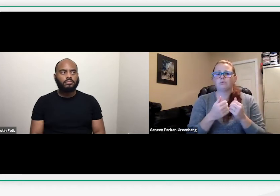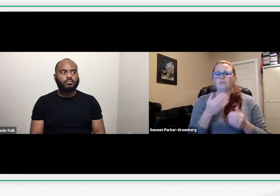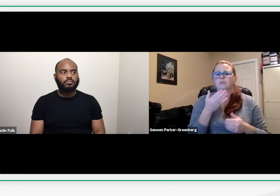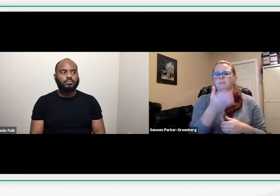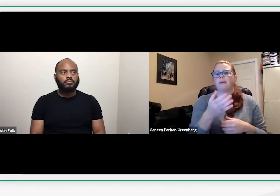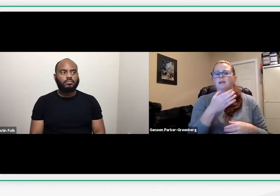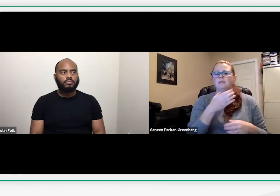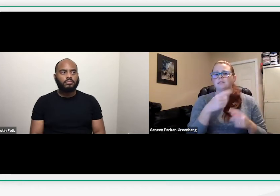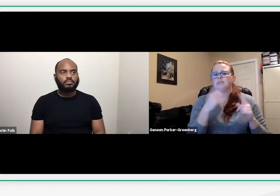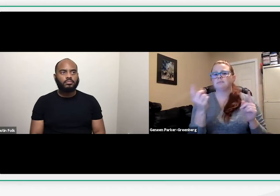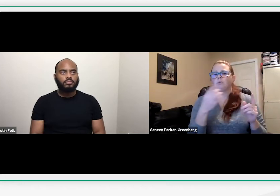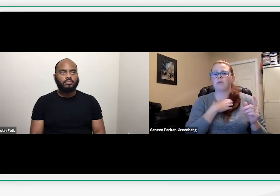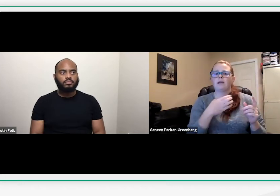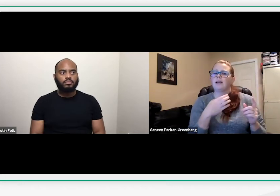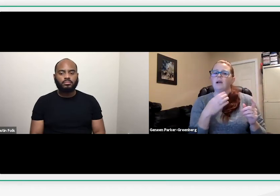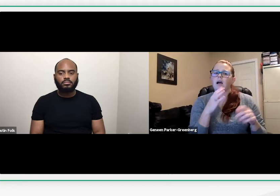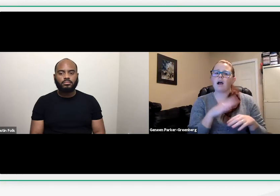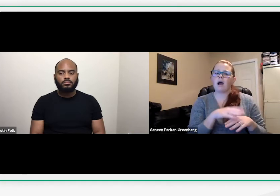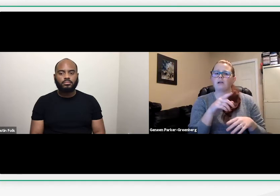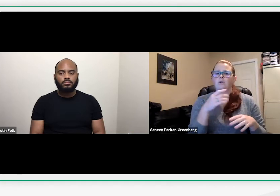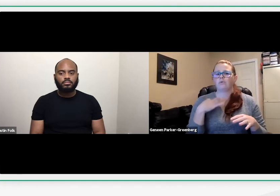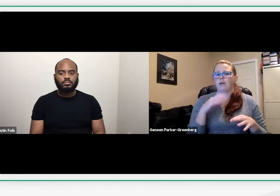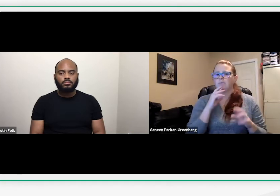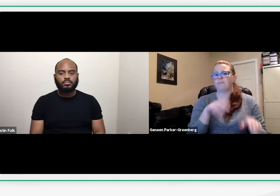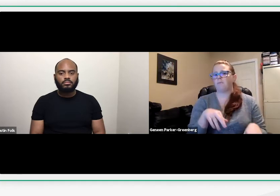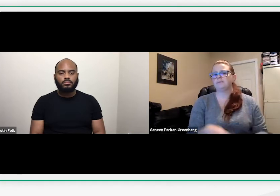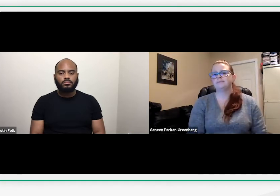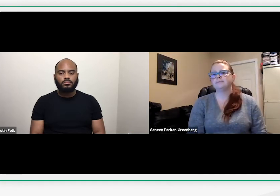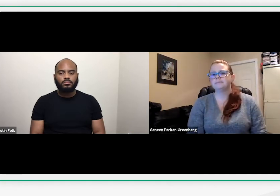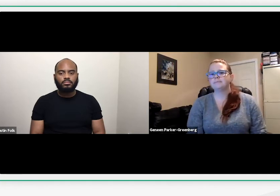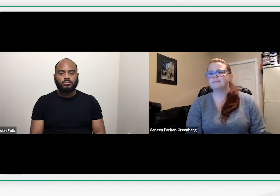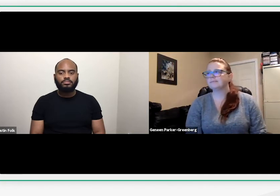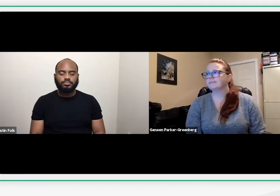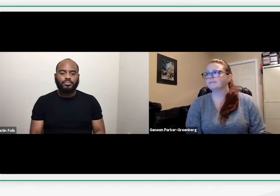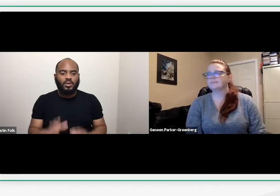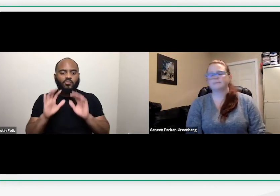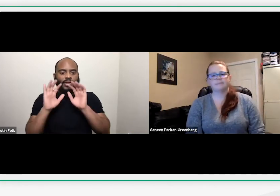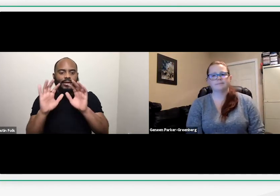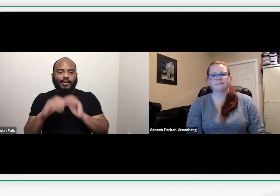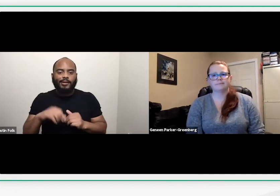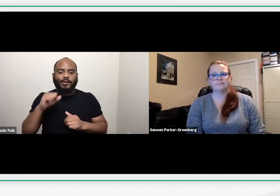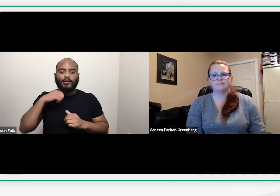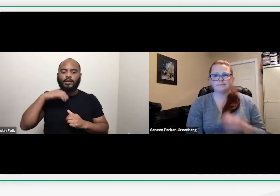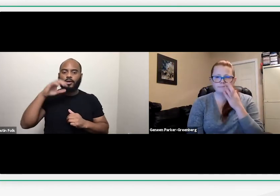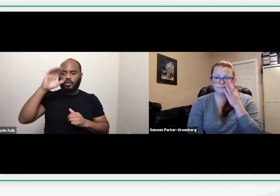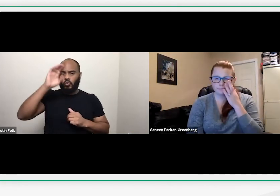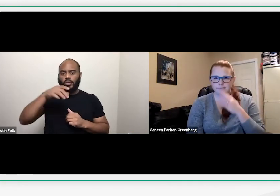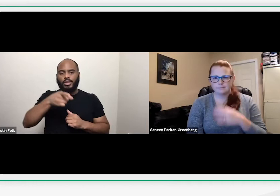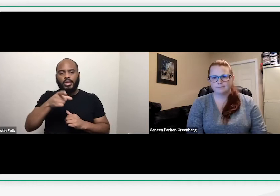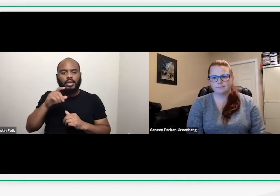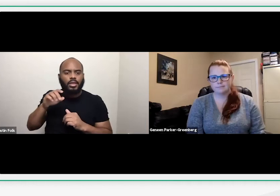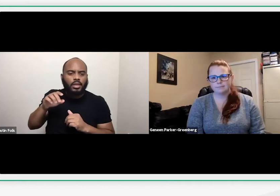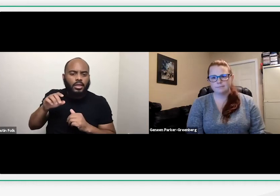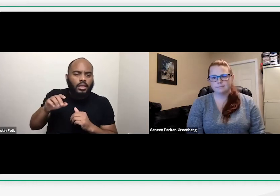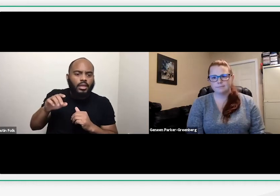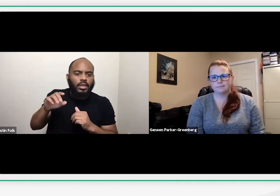where you can see the steps, how they're laid out to file a dispute for something on your credit report.